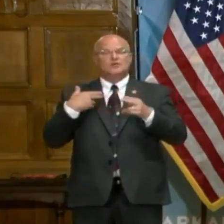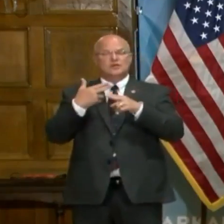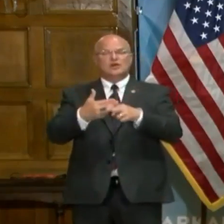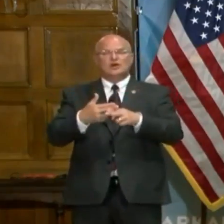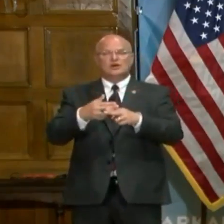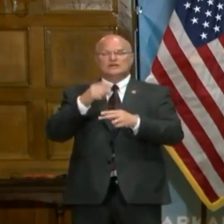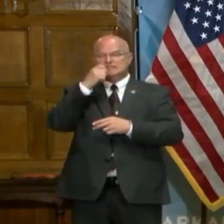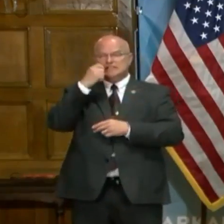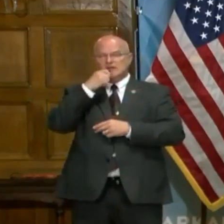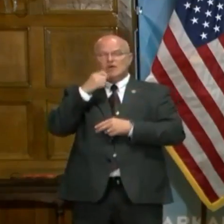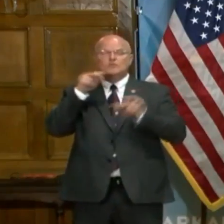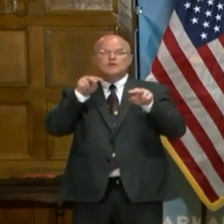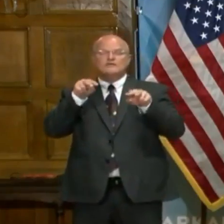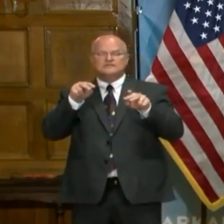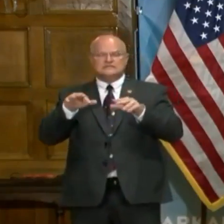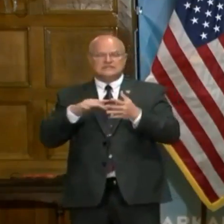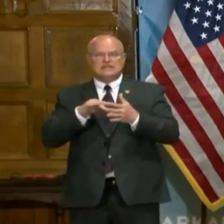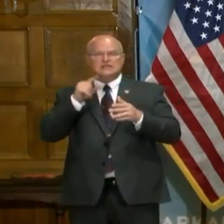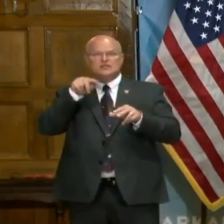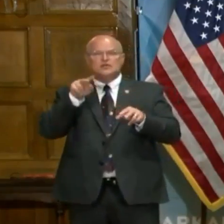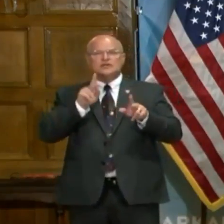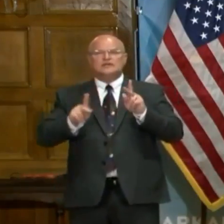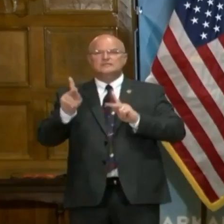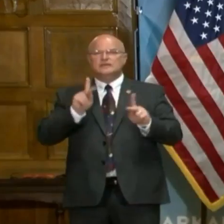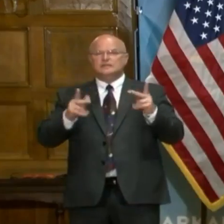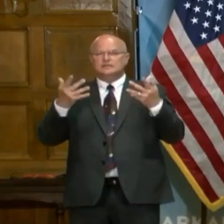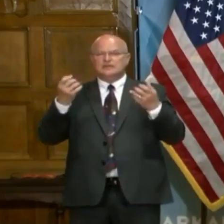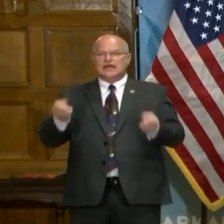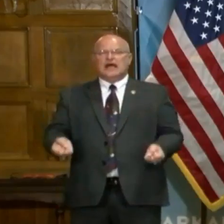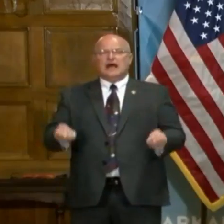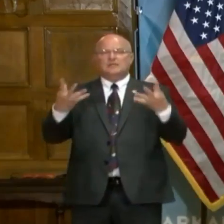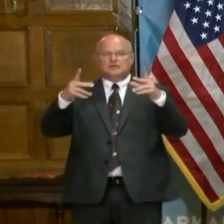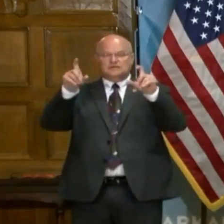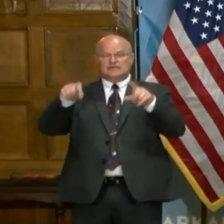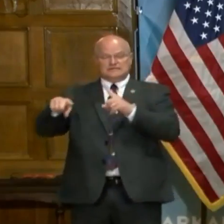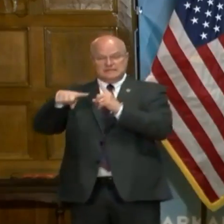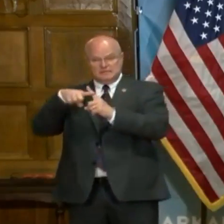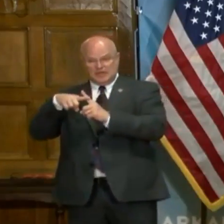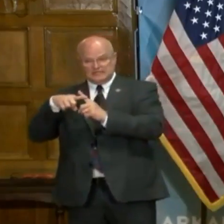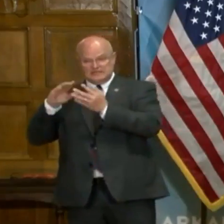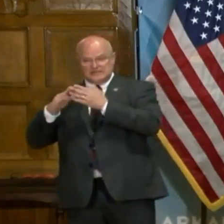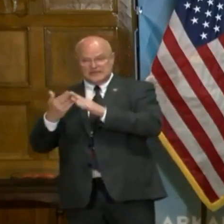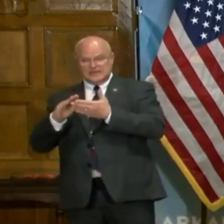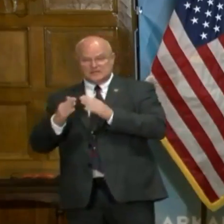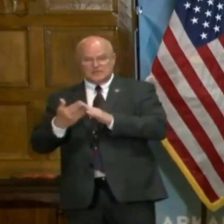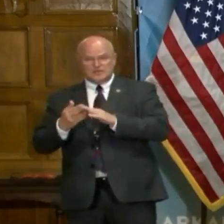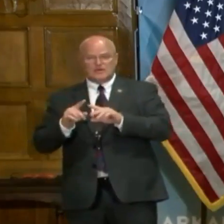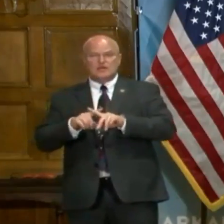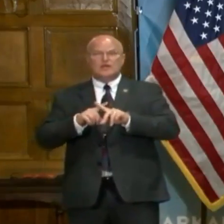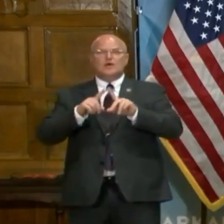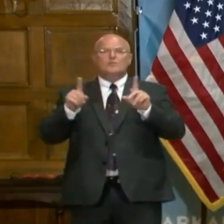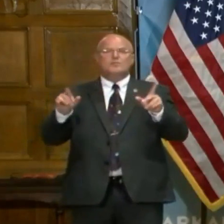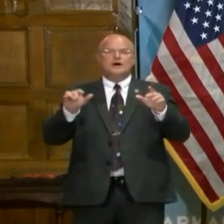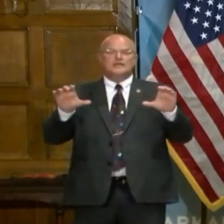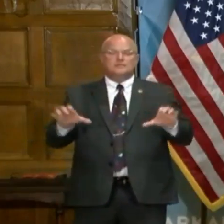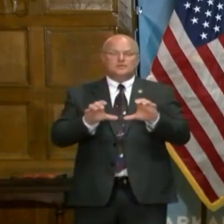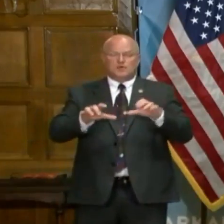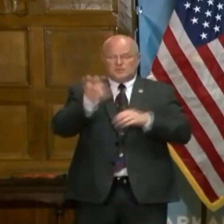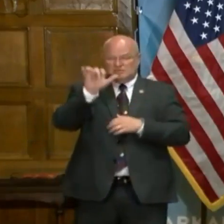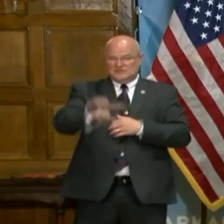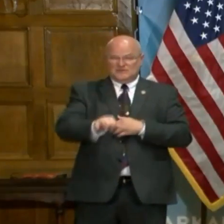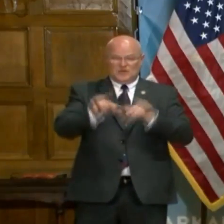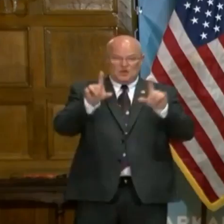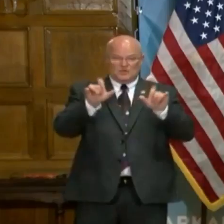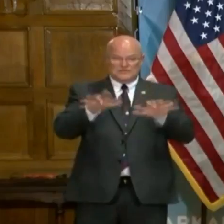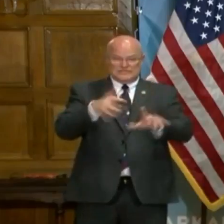call a seroprevalence study to look at how many have tested positive in the community, but the performance of those